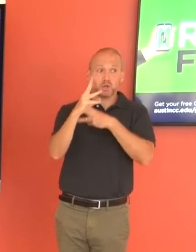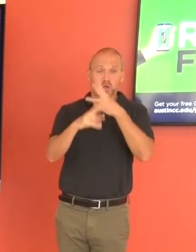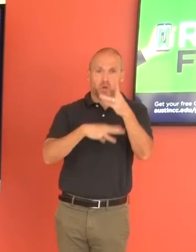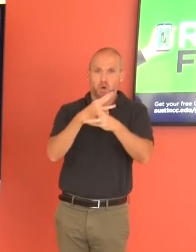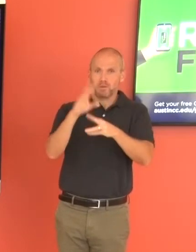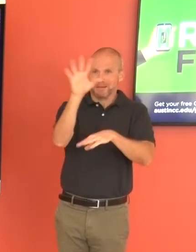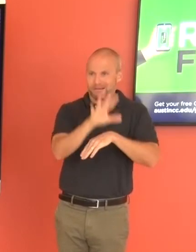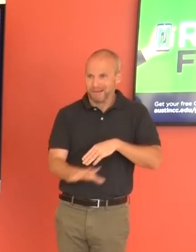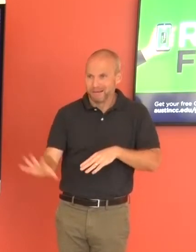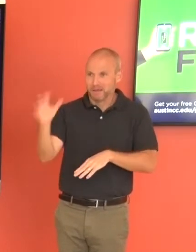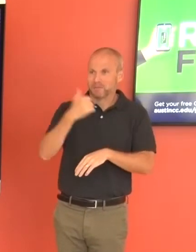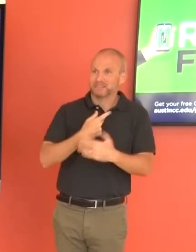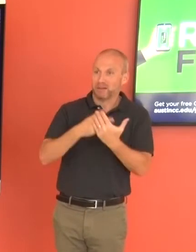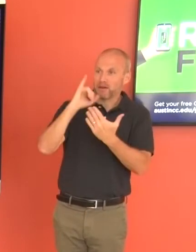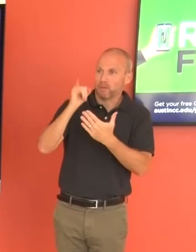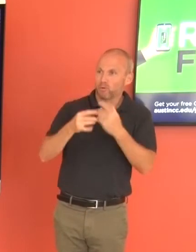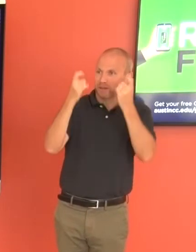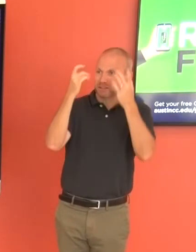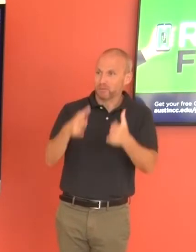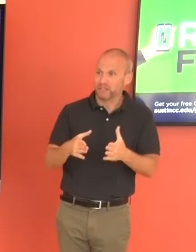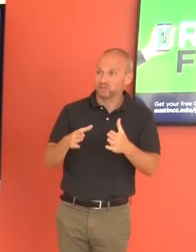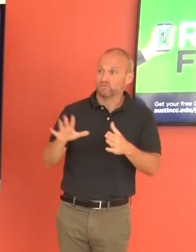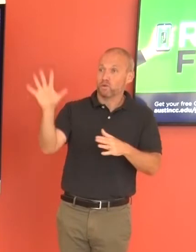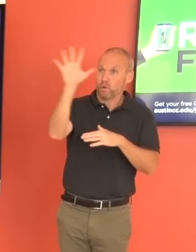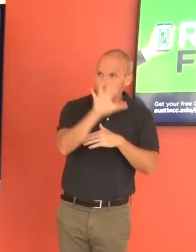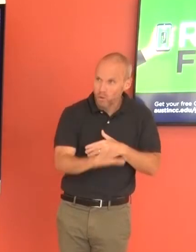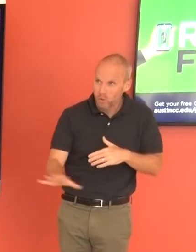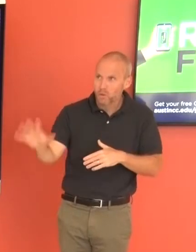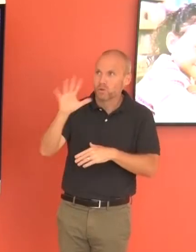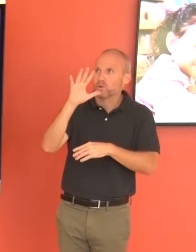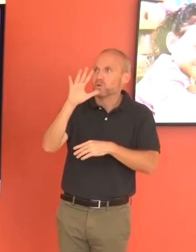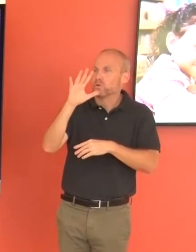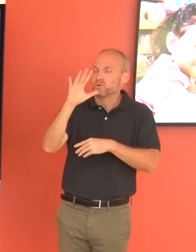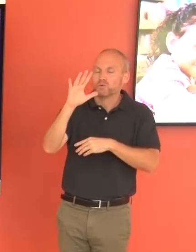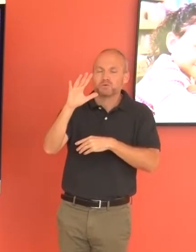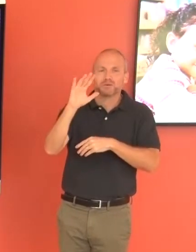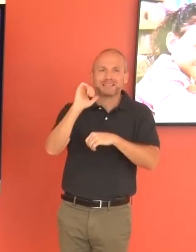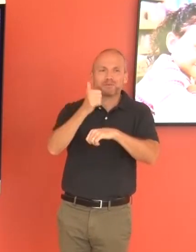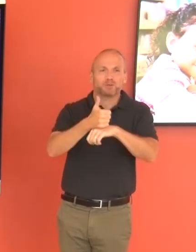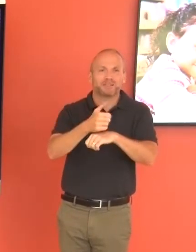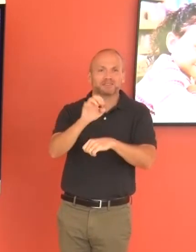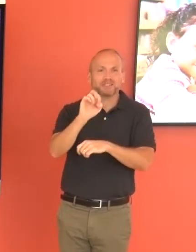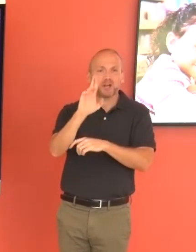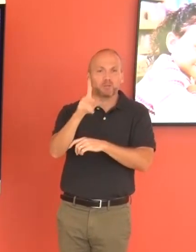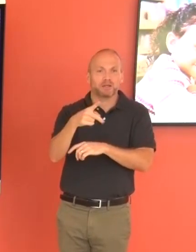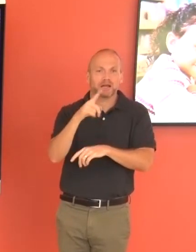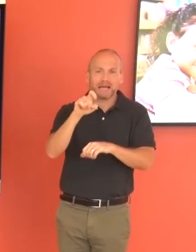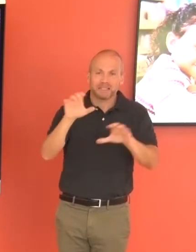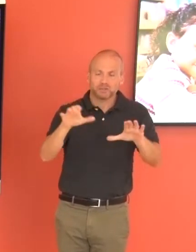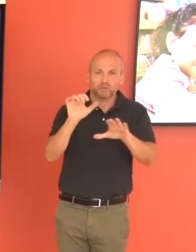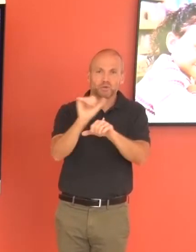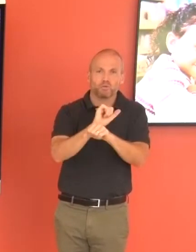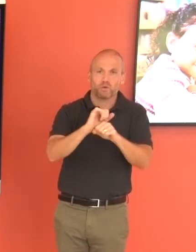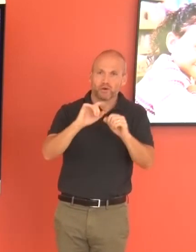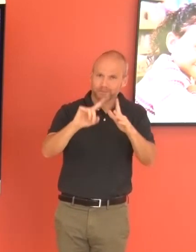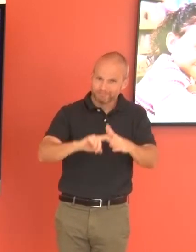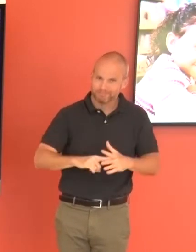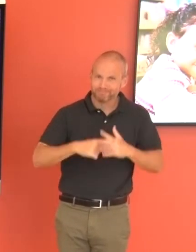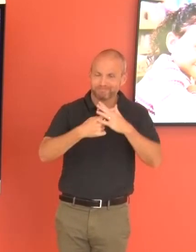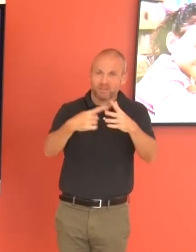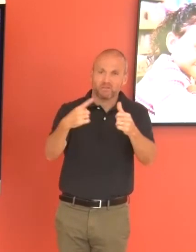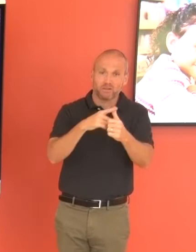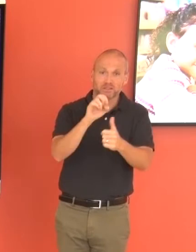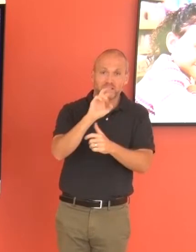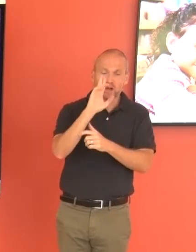of being the project manager for our global implementations. So I had to do the work to launch our first ERP in